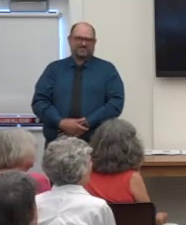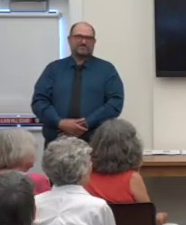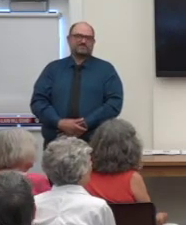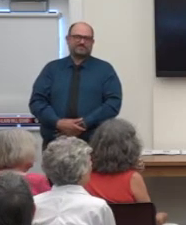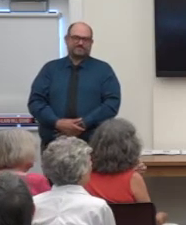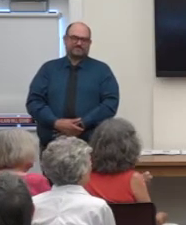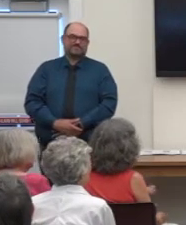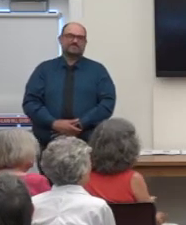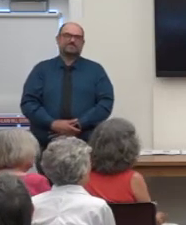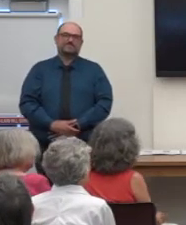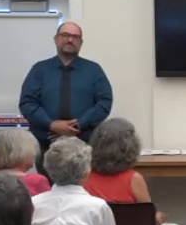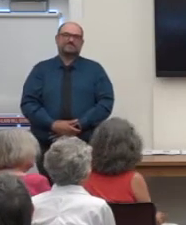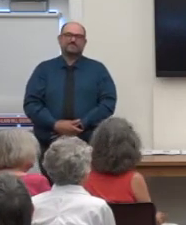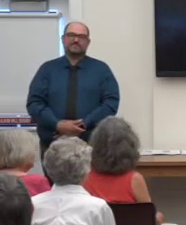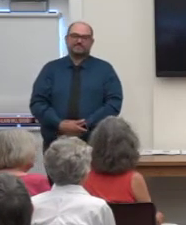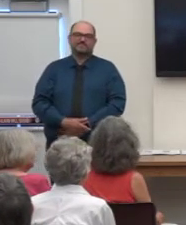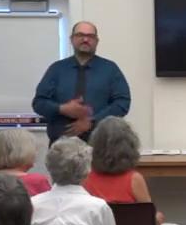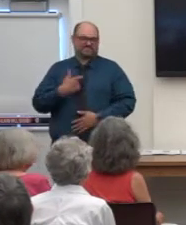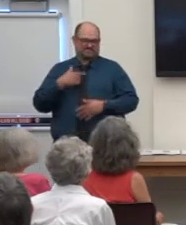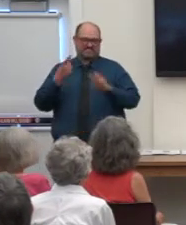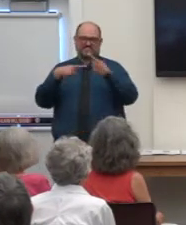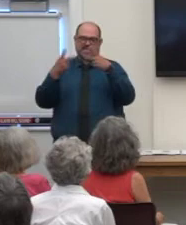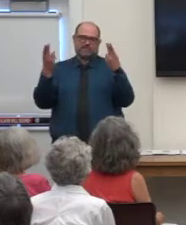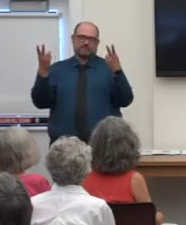for lobster.